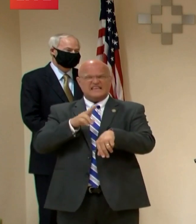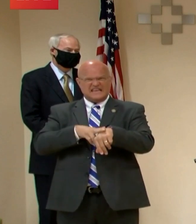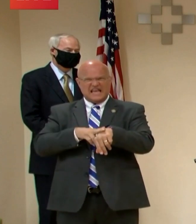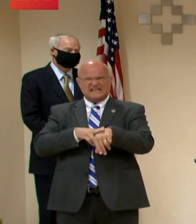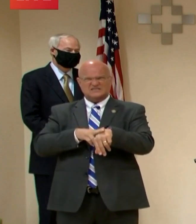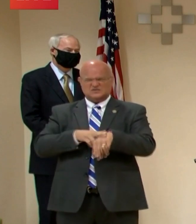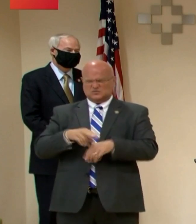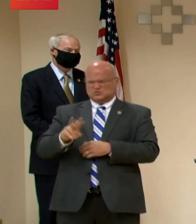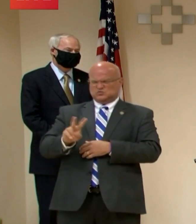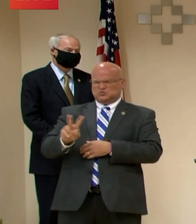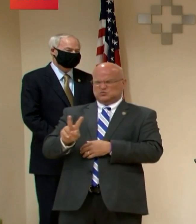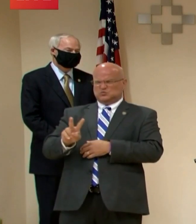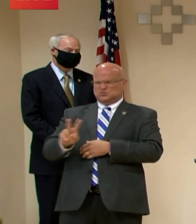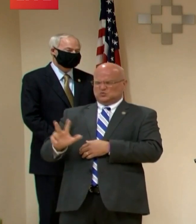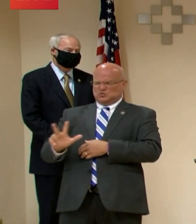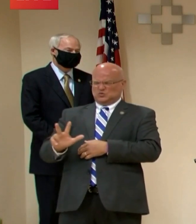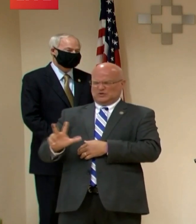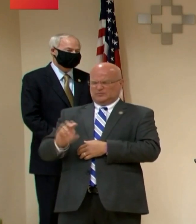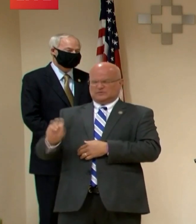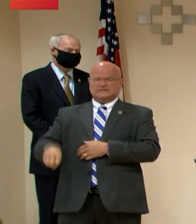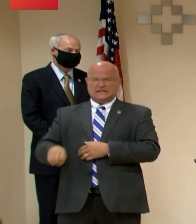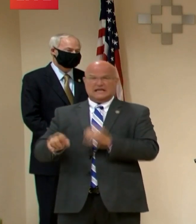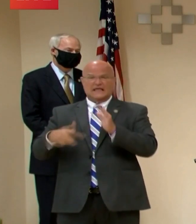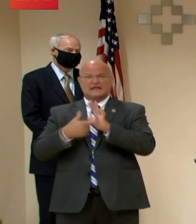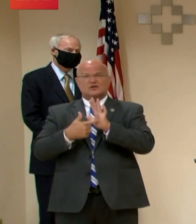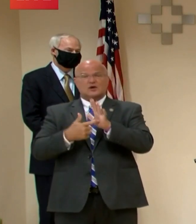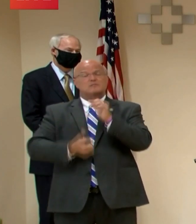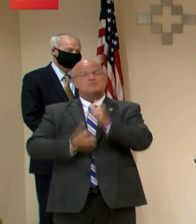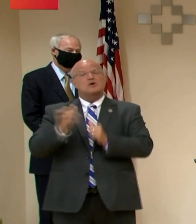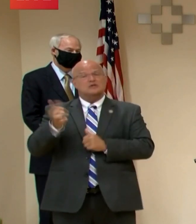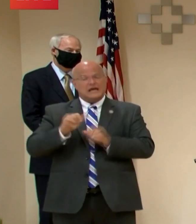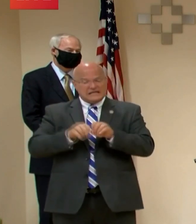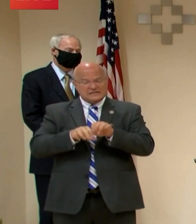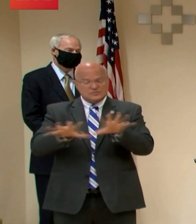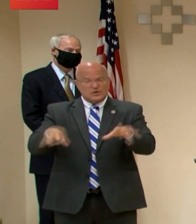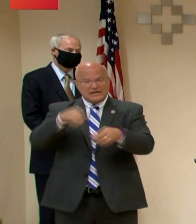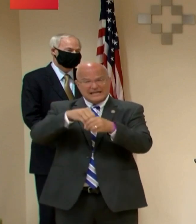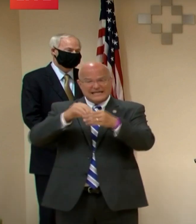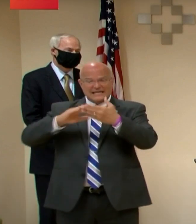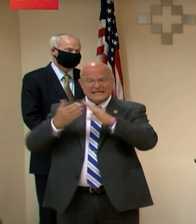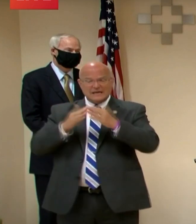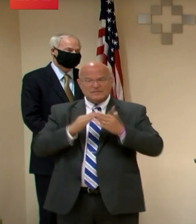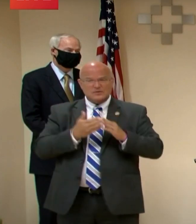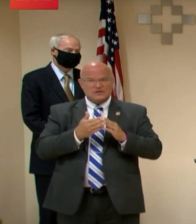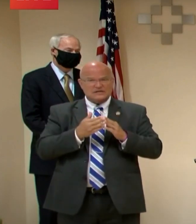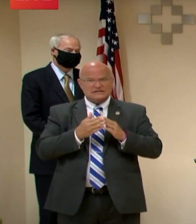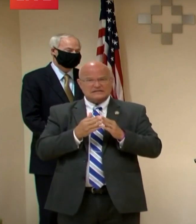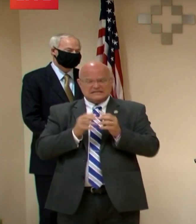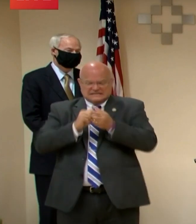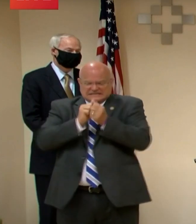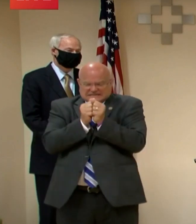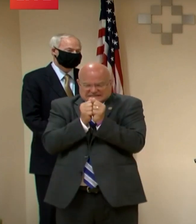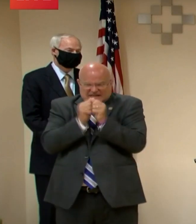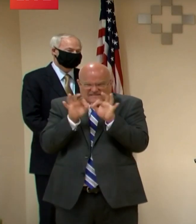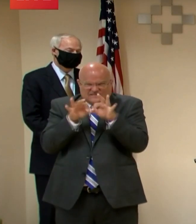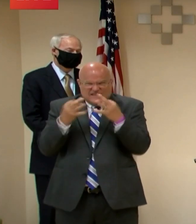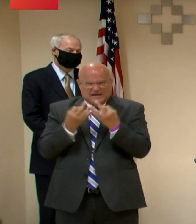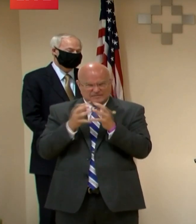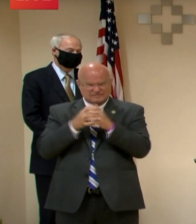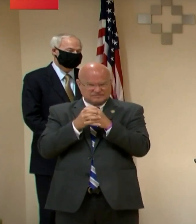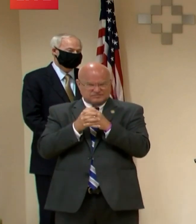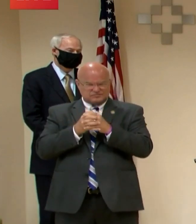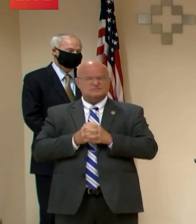about 2 to 3%. And again, this represents most likely spread within tight-knit family